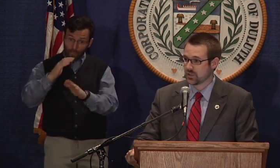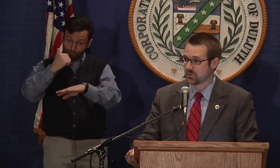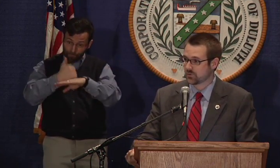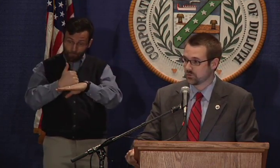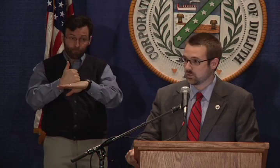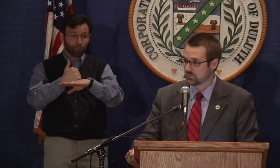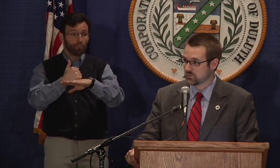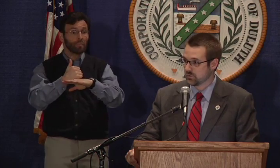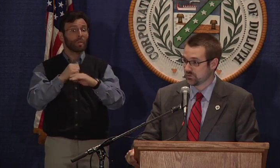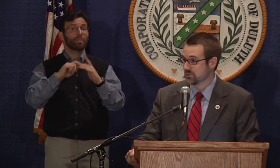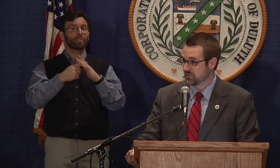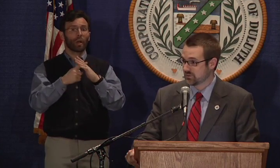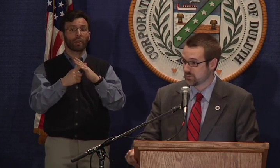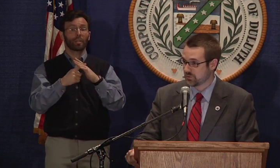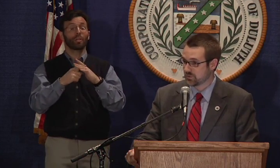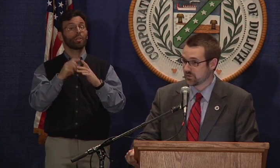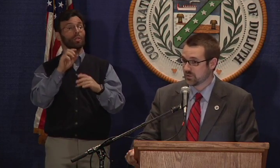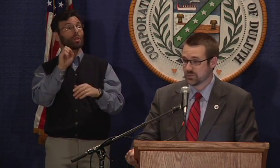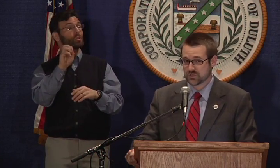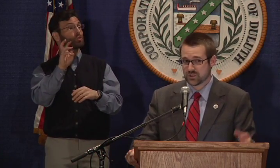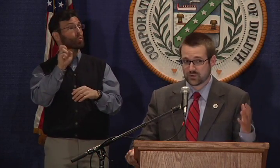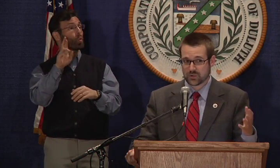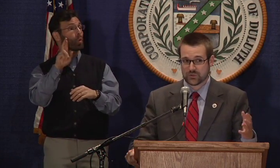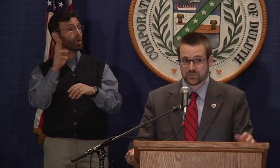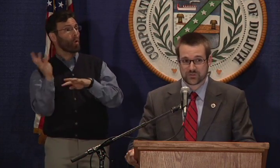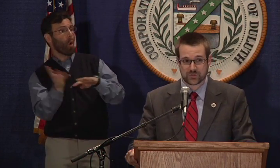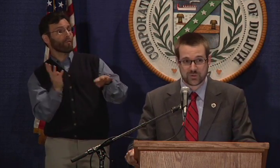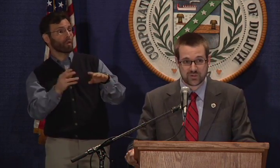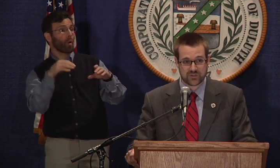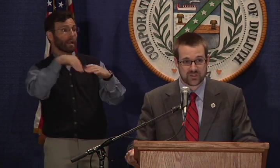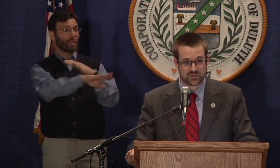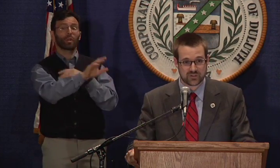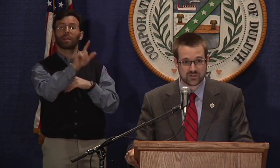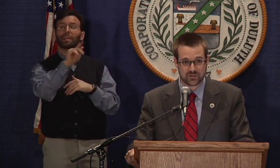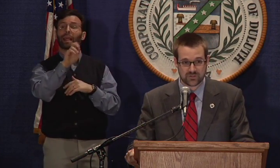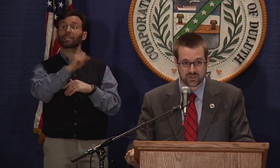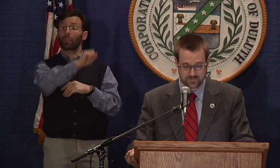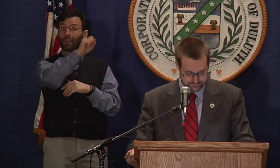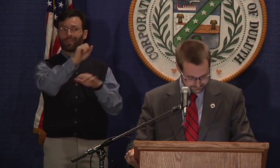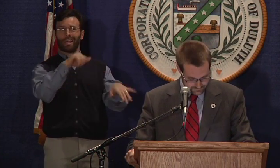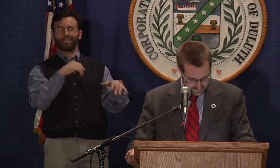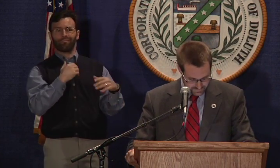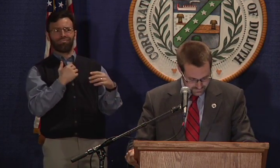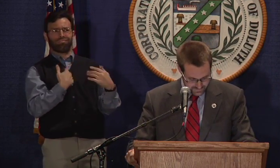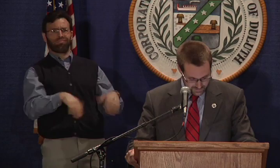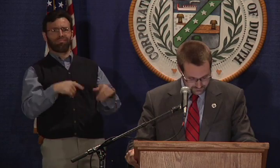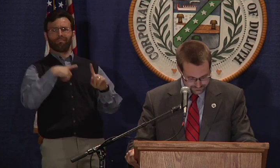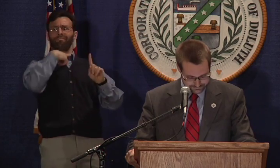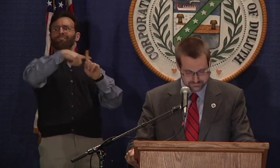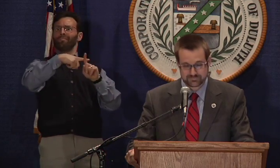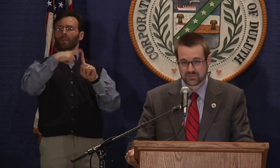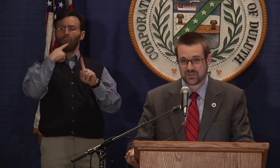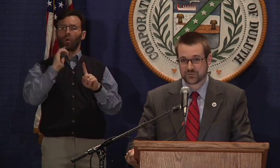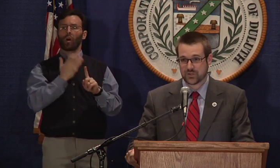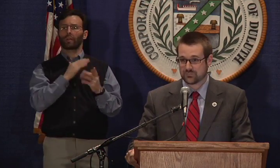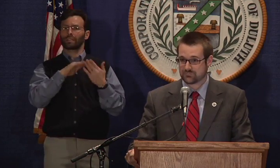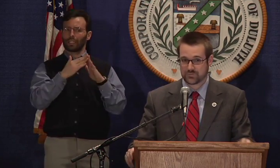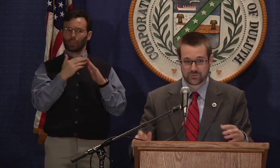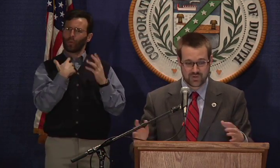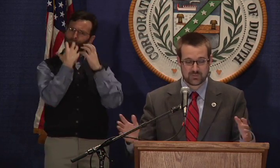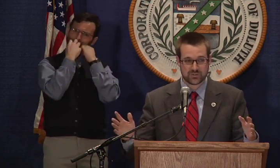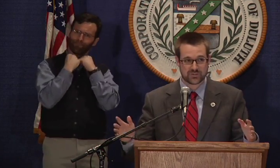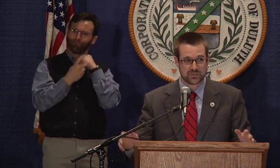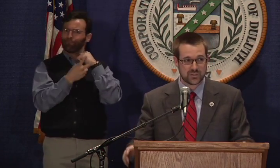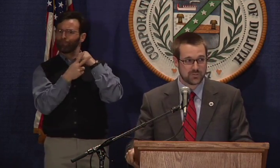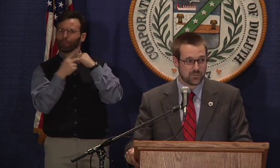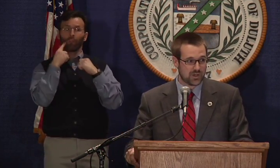trying to stop our sewer overflows into Lake Superior, which I would argue is our greatest asset in our city. Now, that is great.